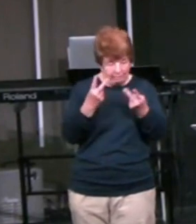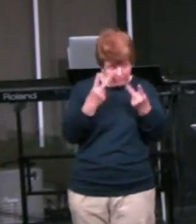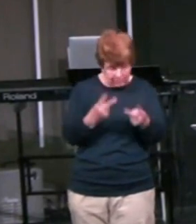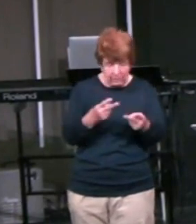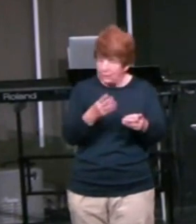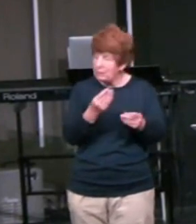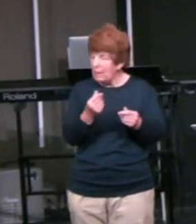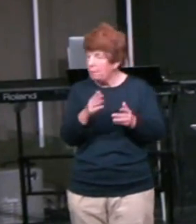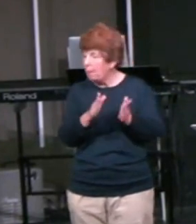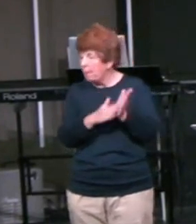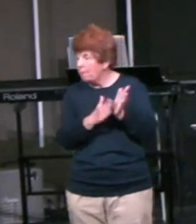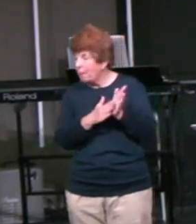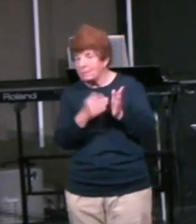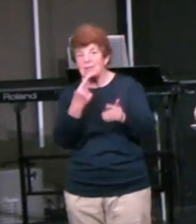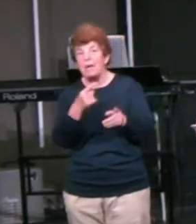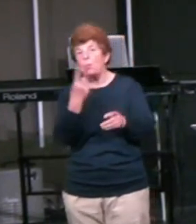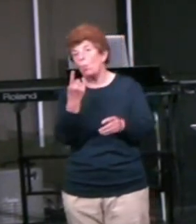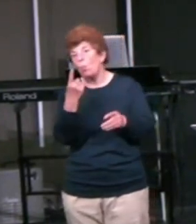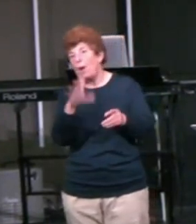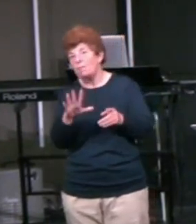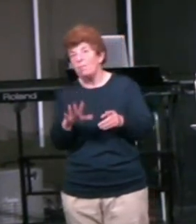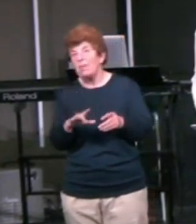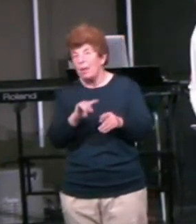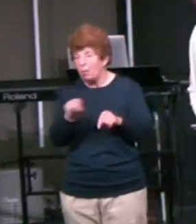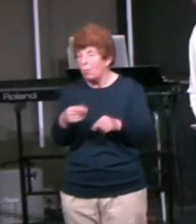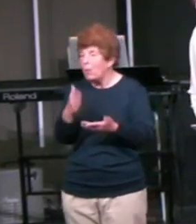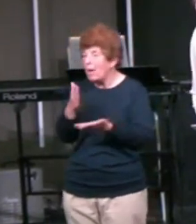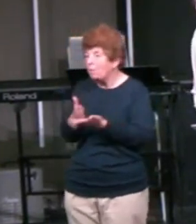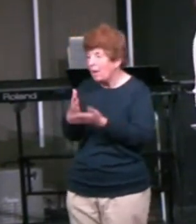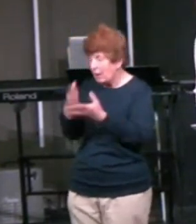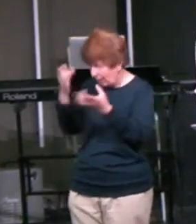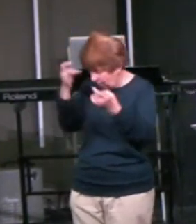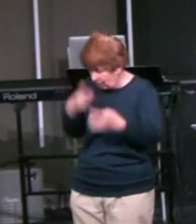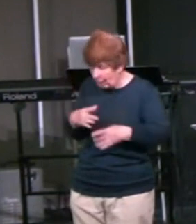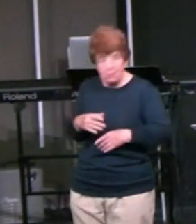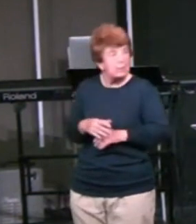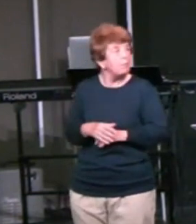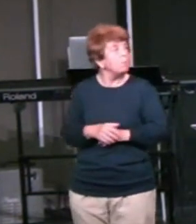at some point saying, "We are very blessed."